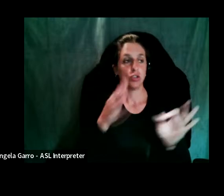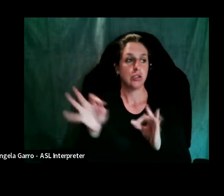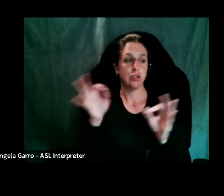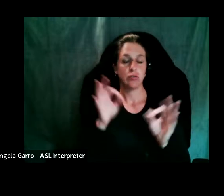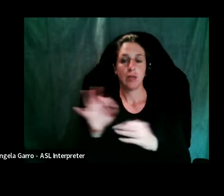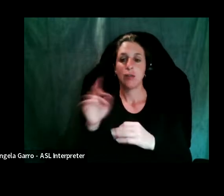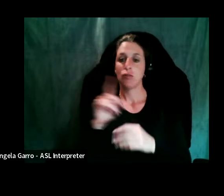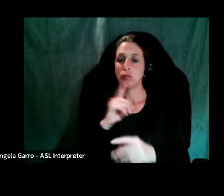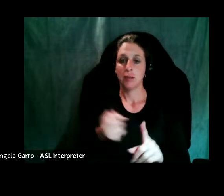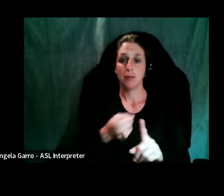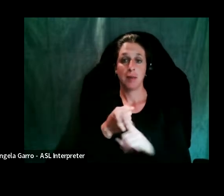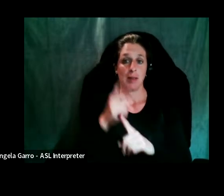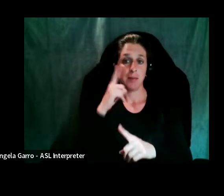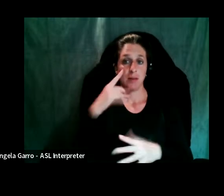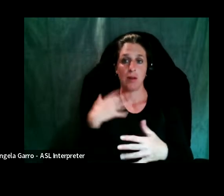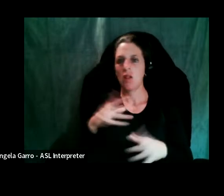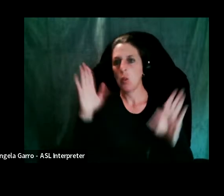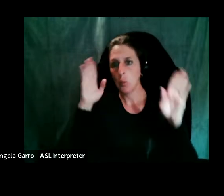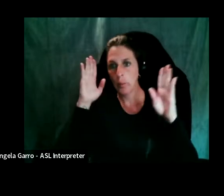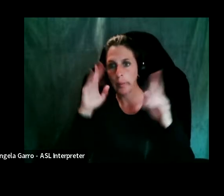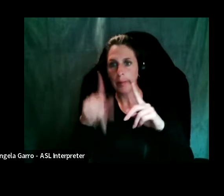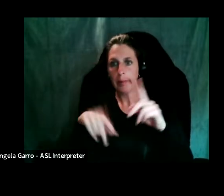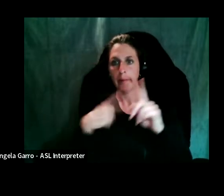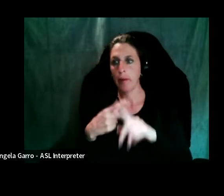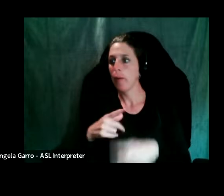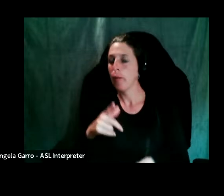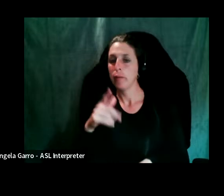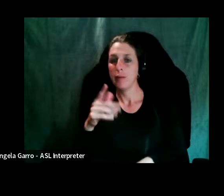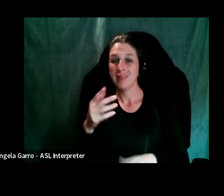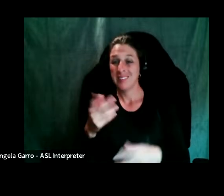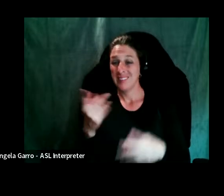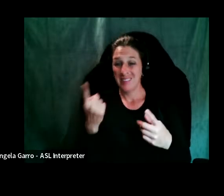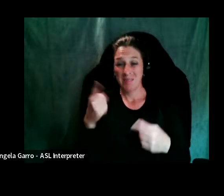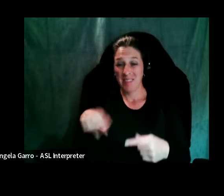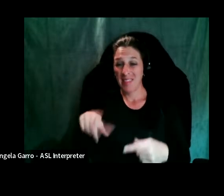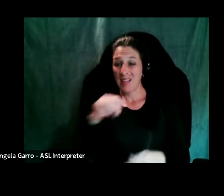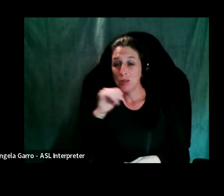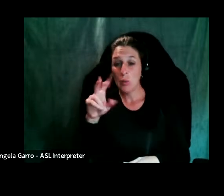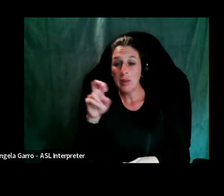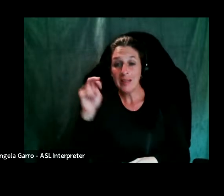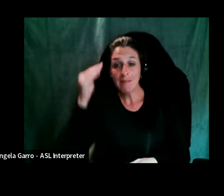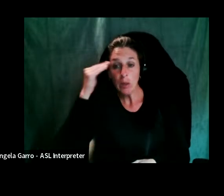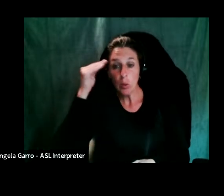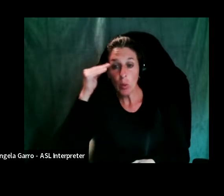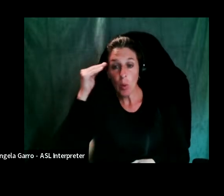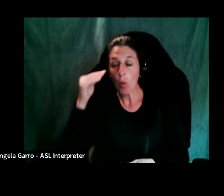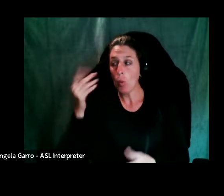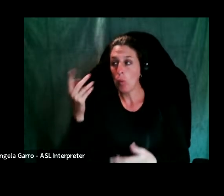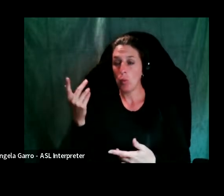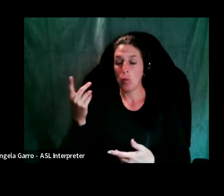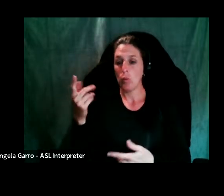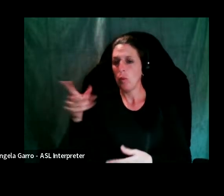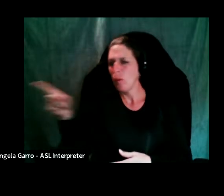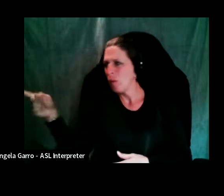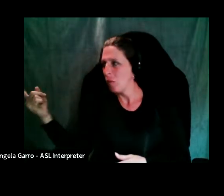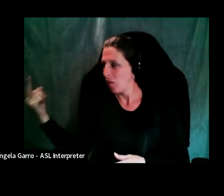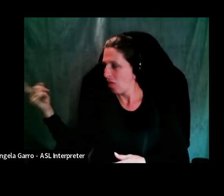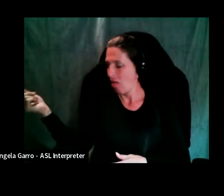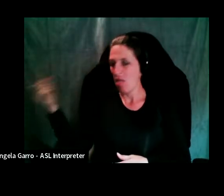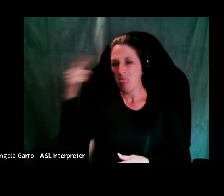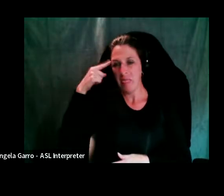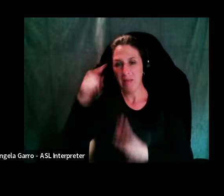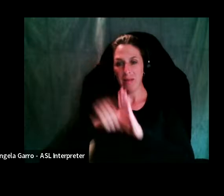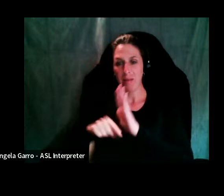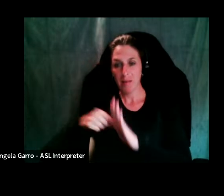their mental health. They're worried about somebody who they don't even know what they think of them. Do you